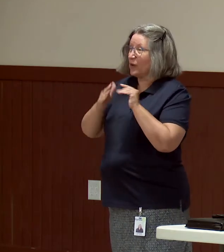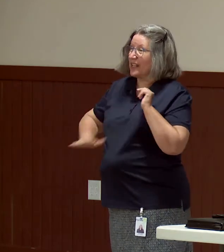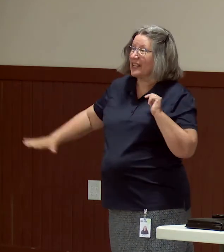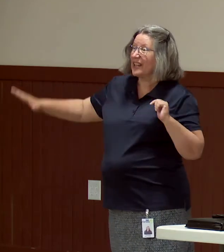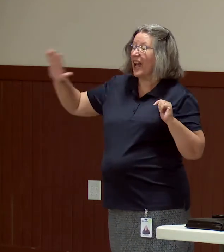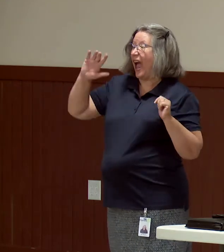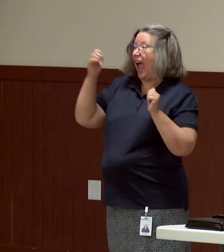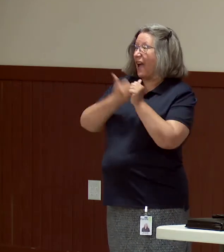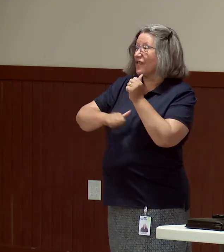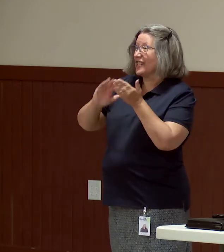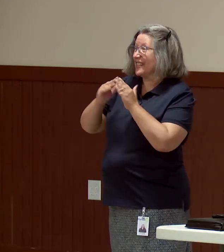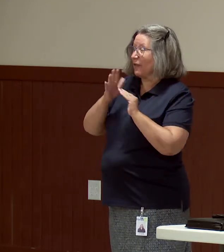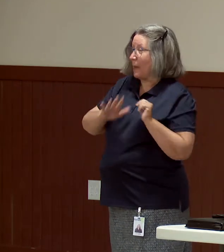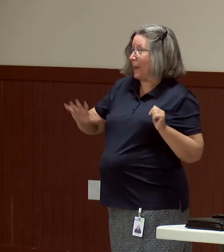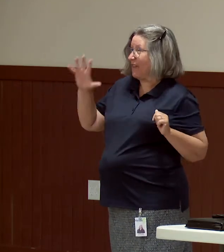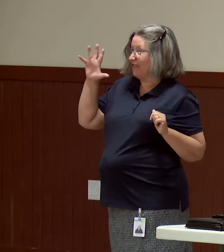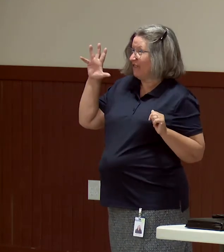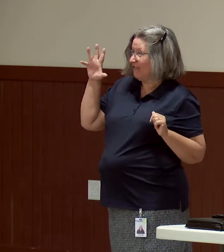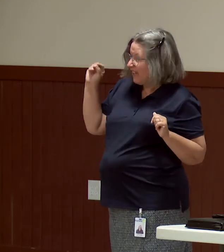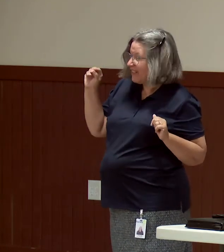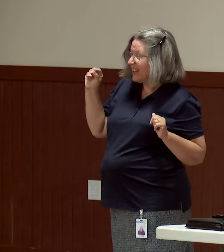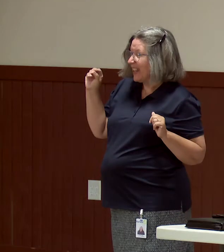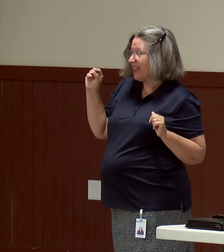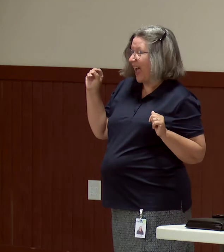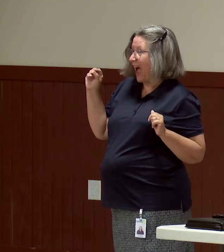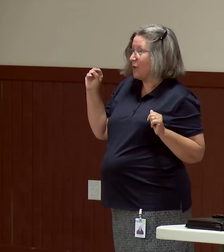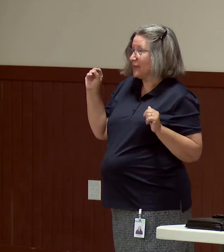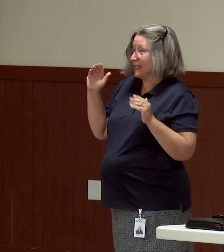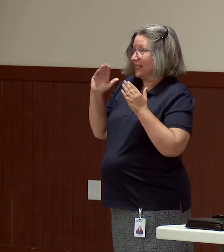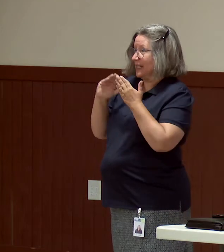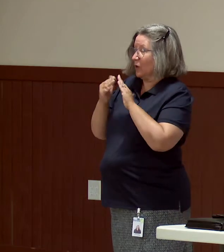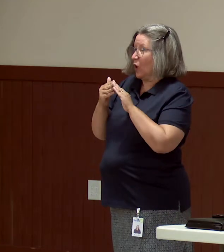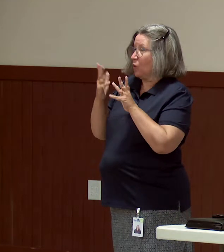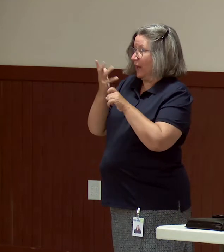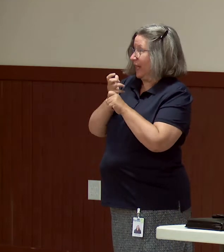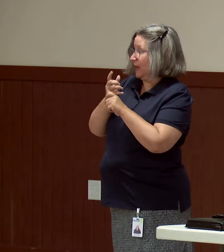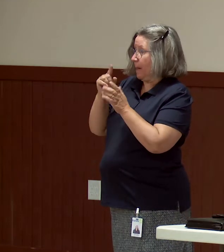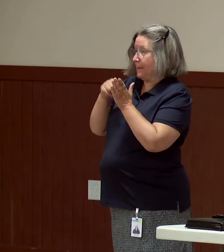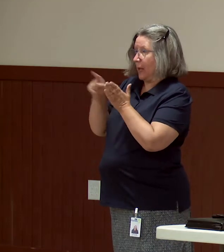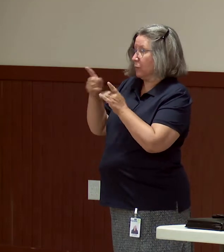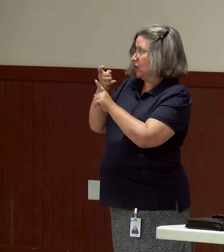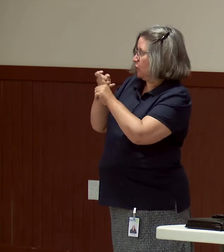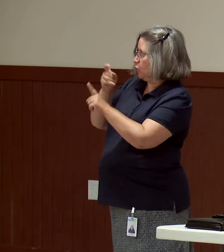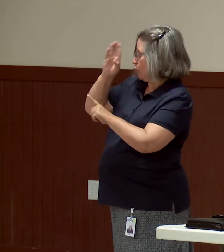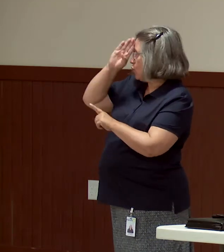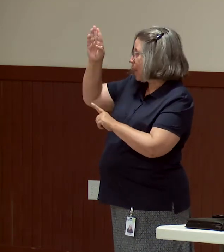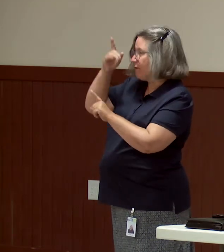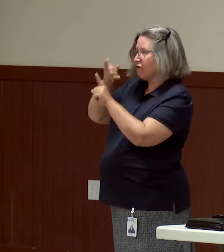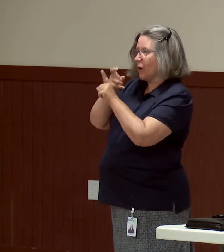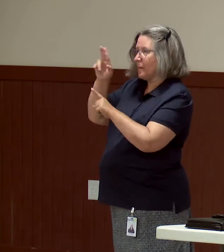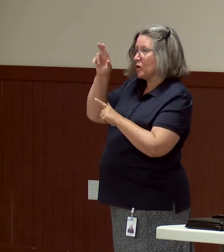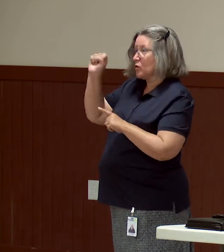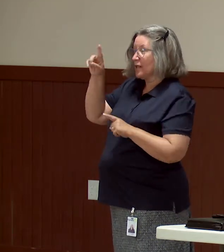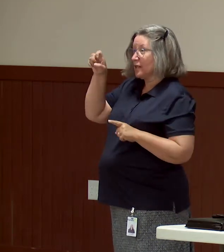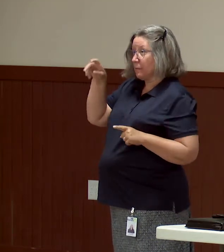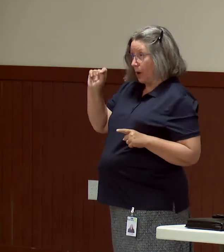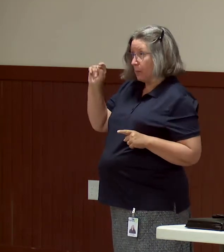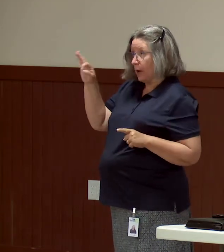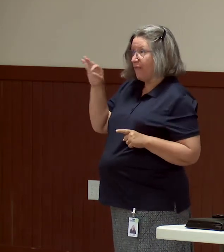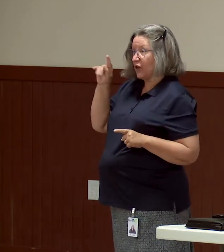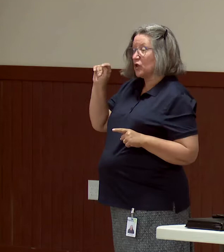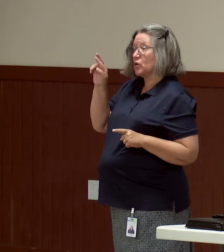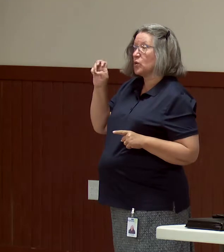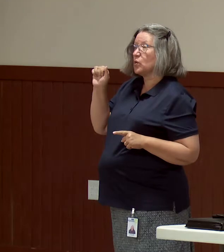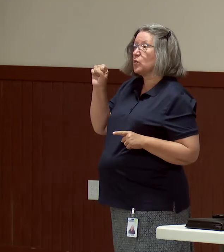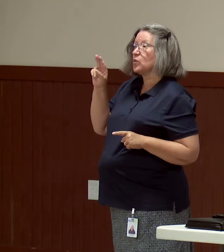50,000, which the Act considers an entitlement city, will get their payments directly from the U.S. Treasury. In Iowa, cities